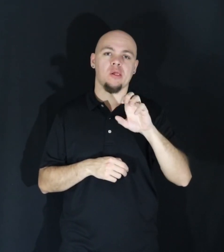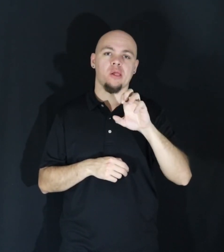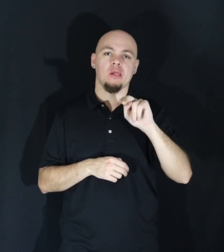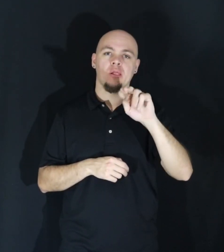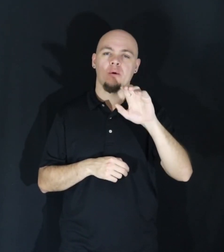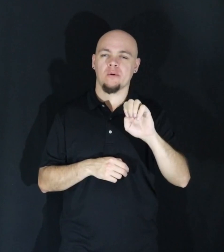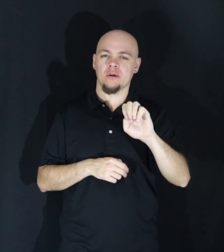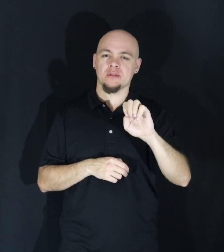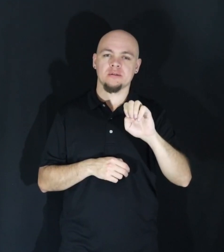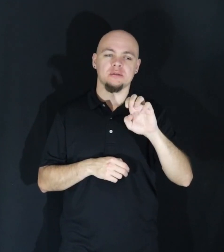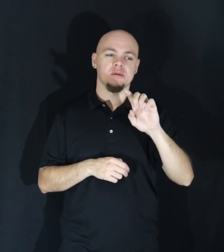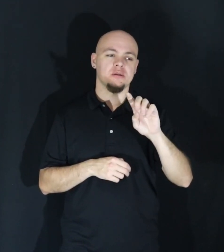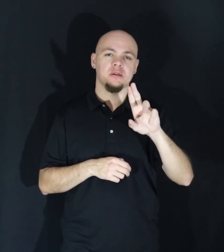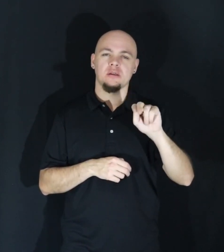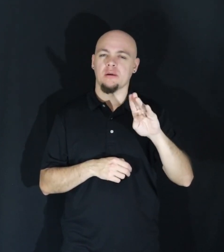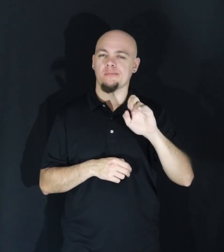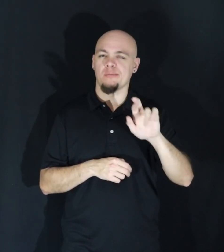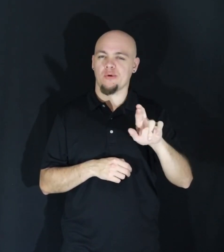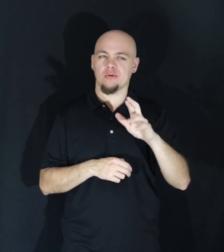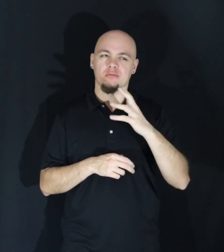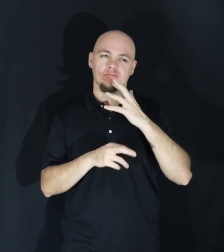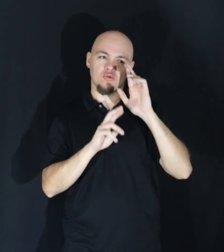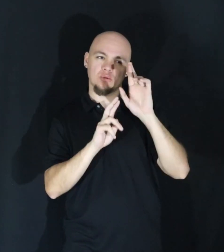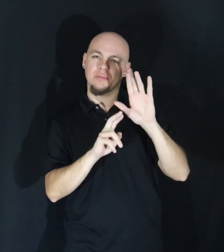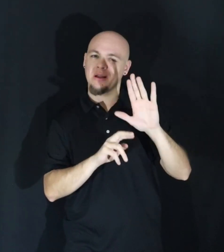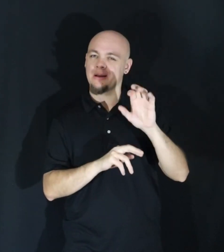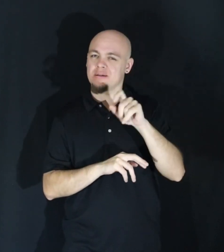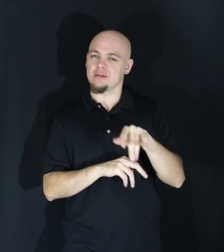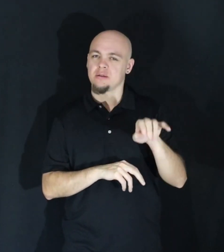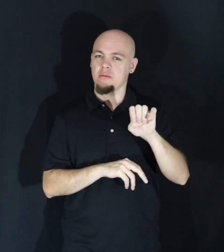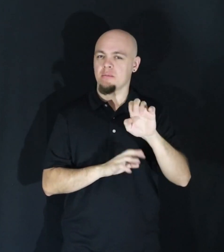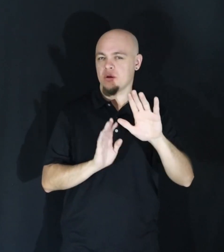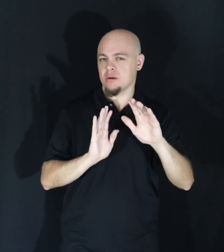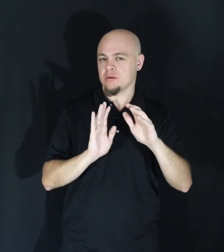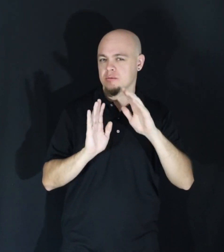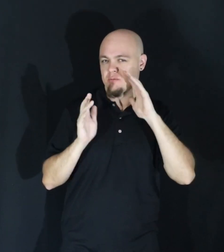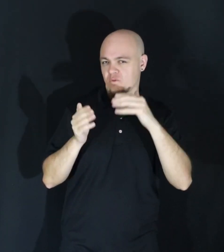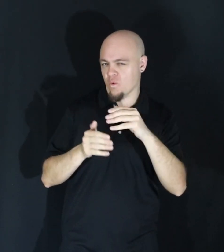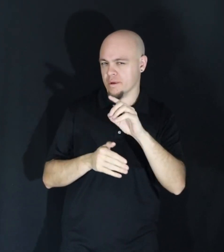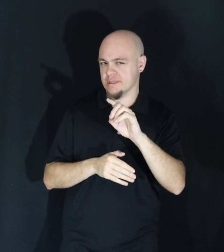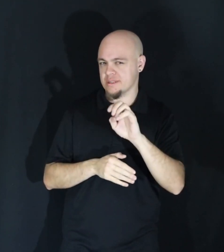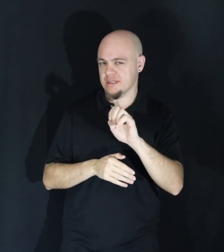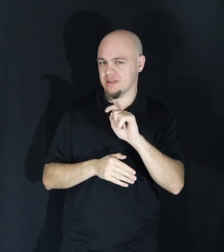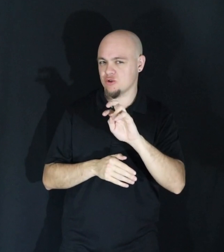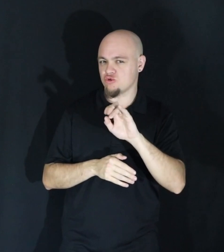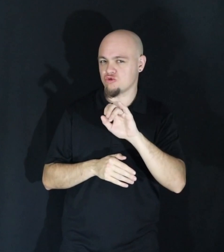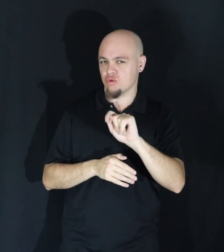Dunbar. So I kind of wrote this in tribute to him and his style, but it's, again, about Detroit.